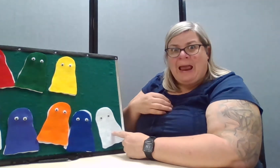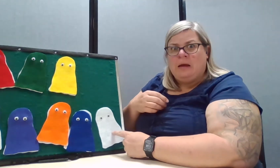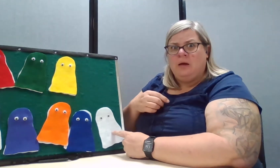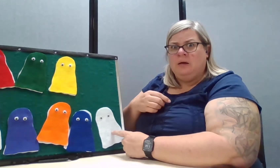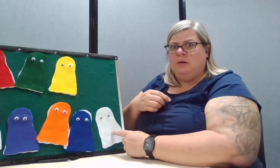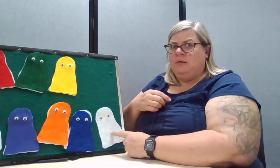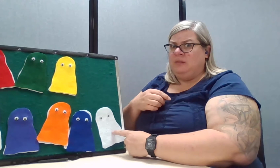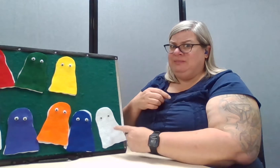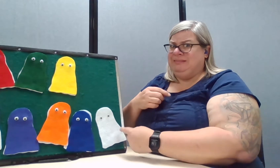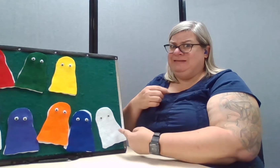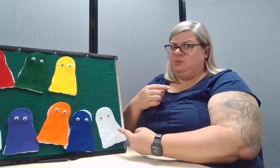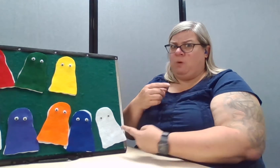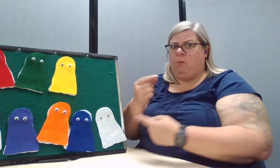our last little ghost